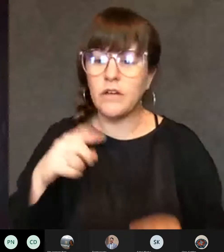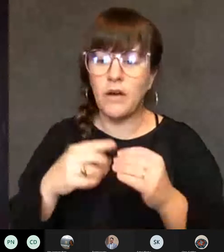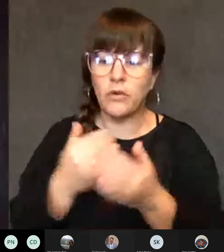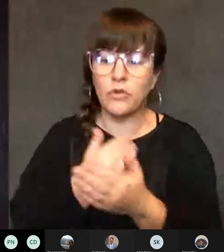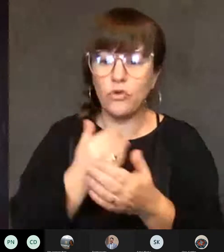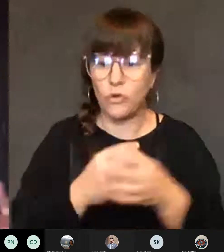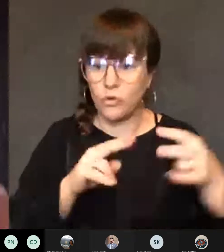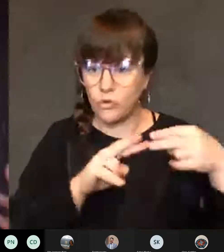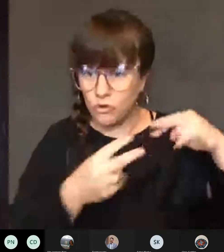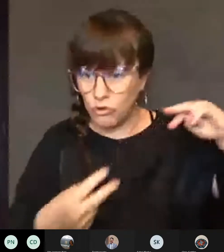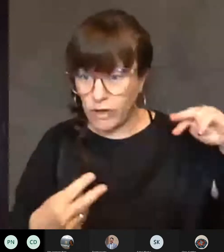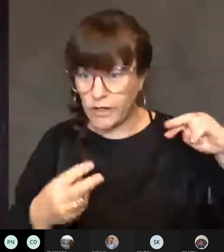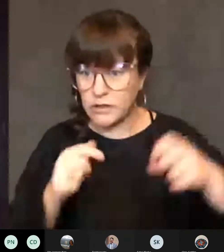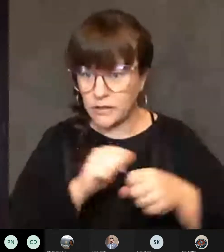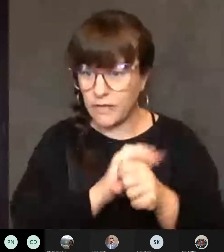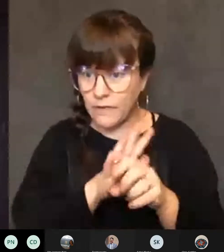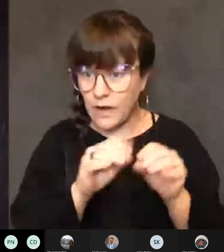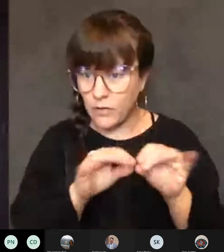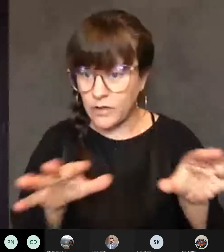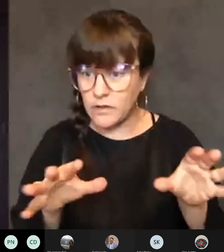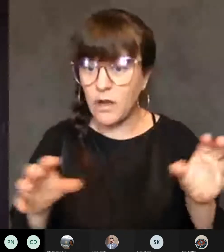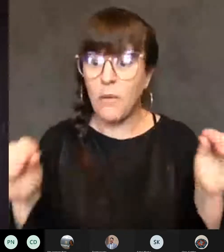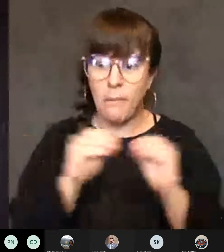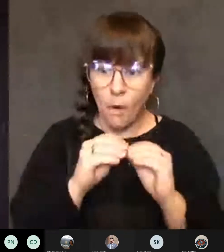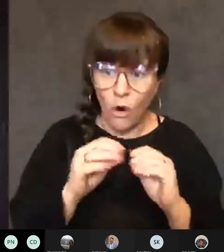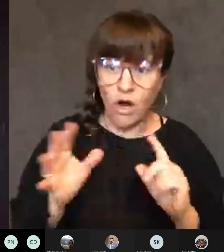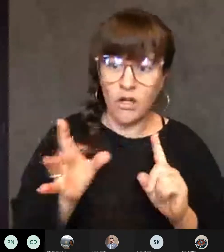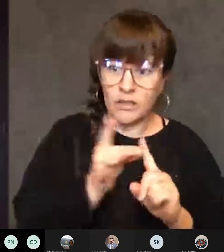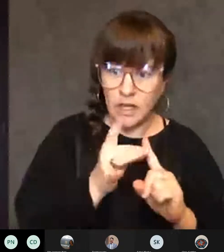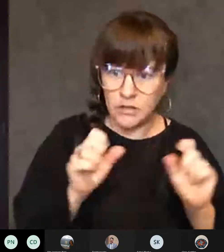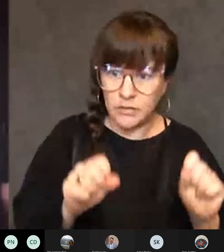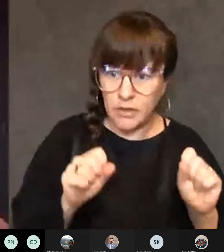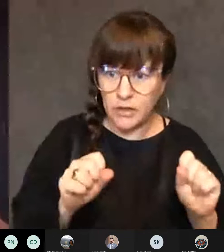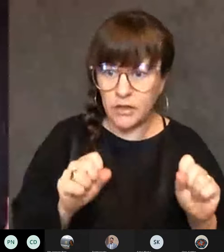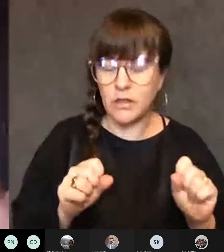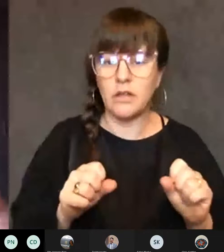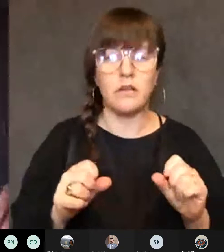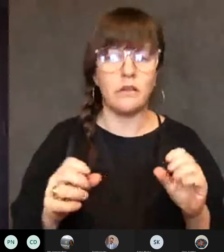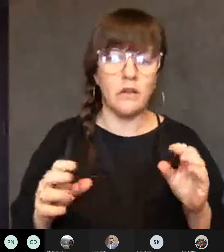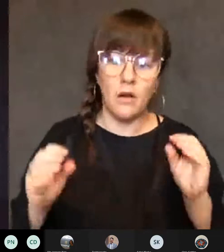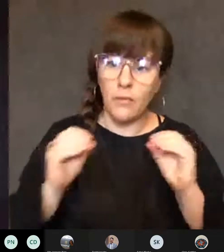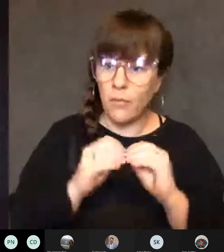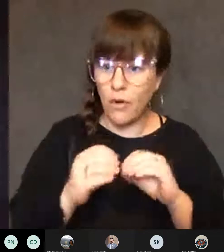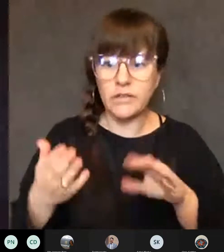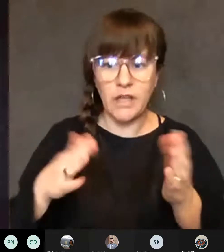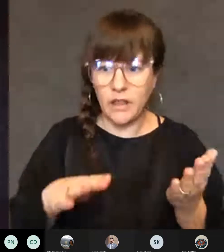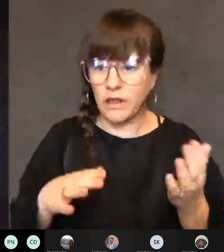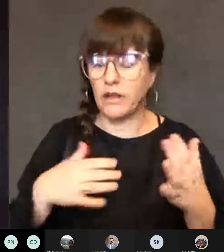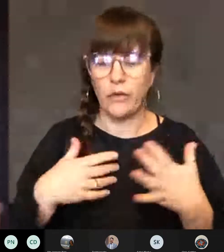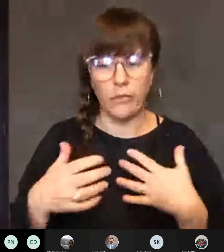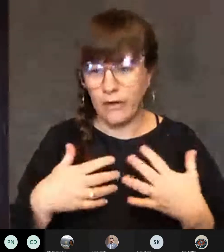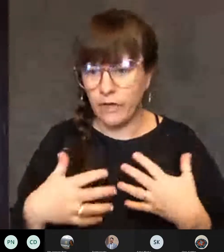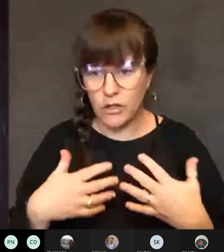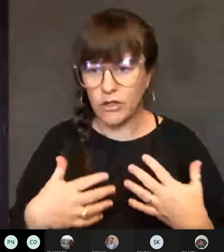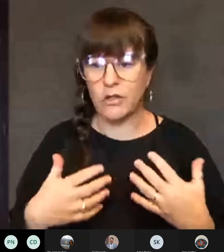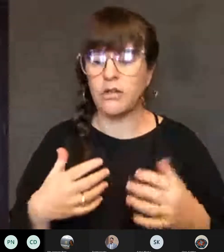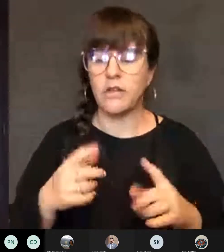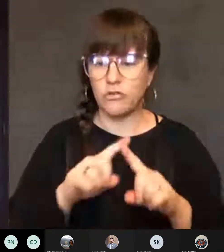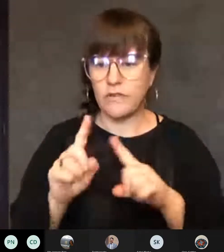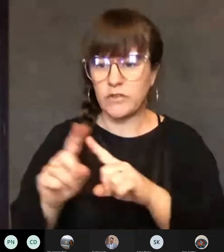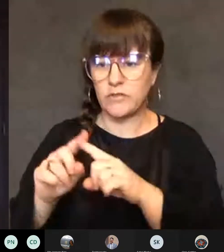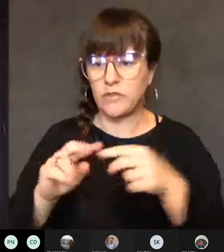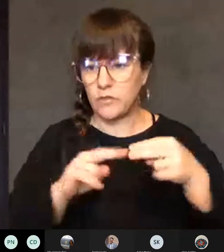be way more contagious. And now they're saying that, they're probably just as deadly, if not more, whatever. And it's not